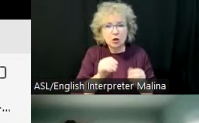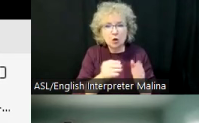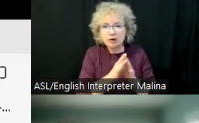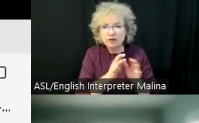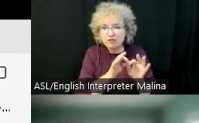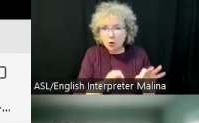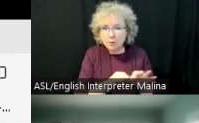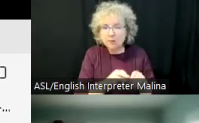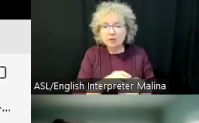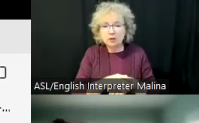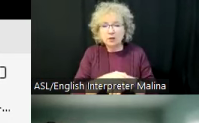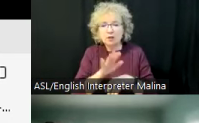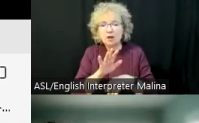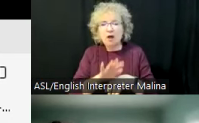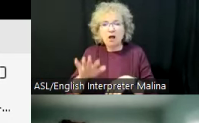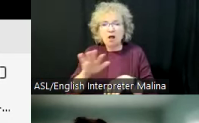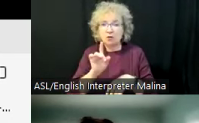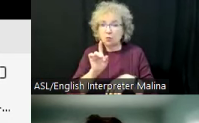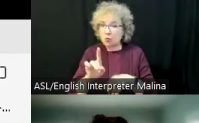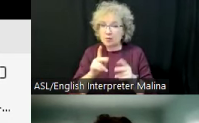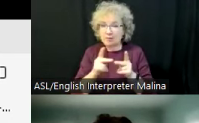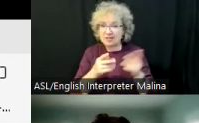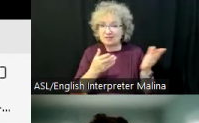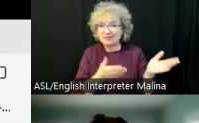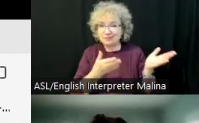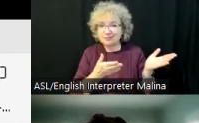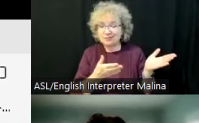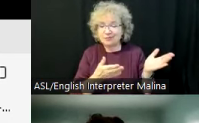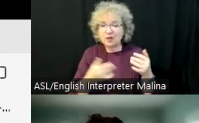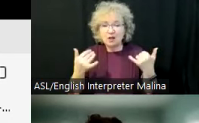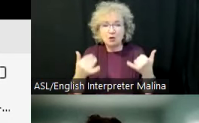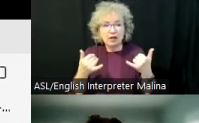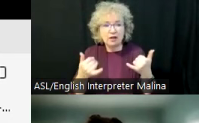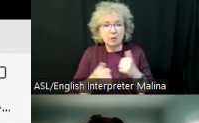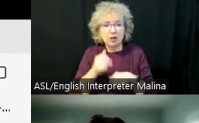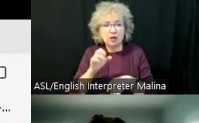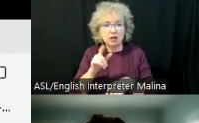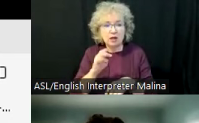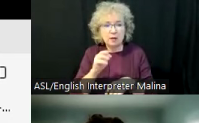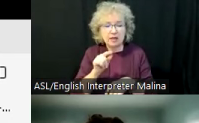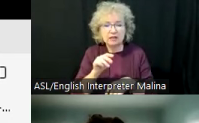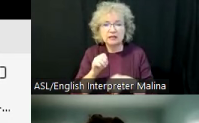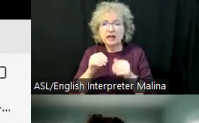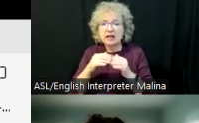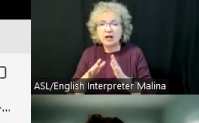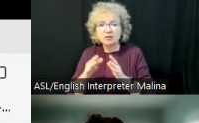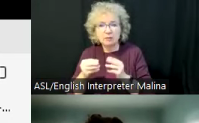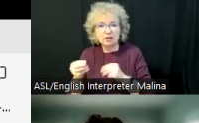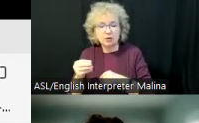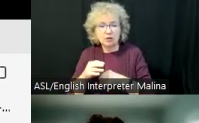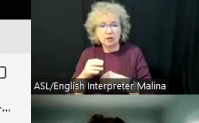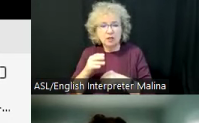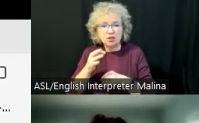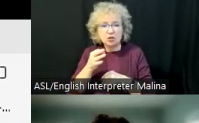approximately one place here. So right now there's primarily climate and housing material, but soon there will be nutrition material